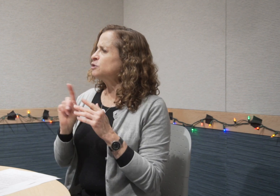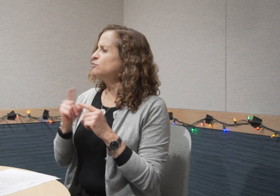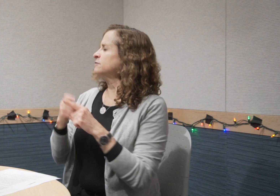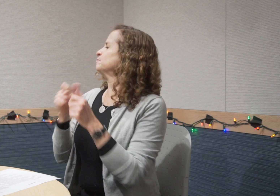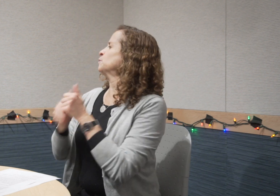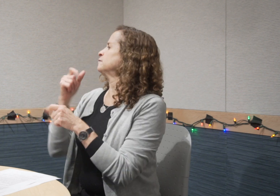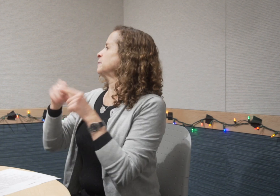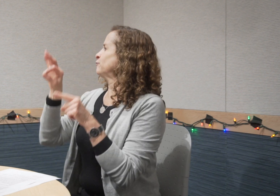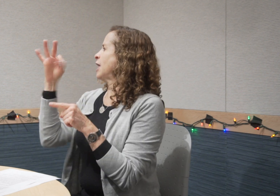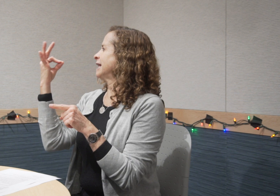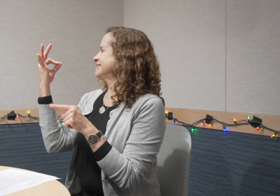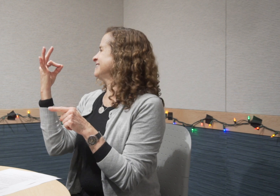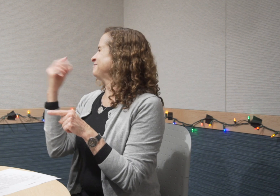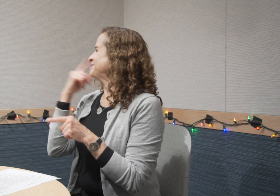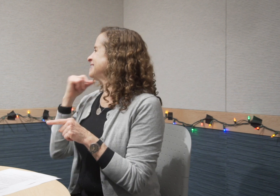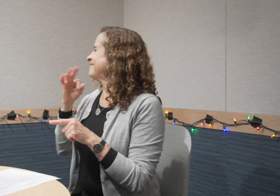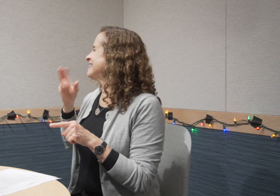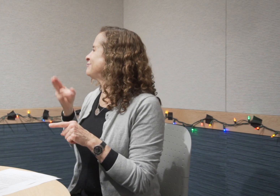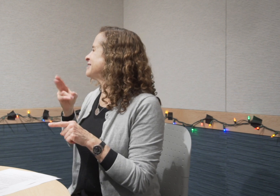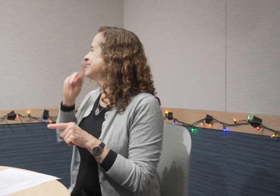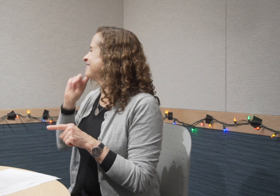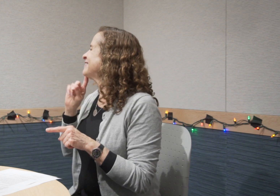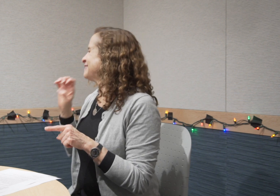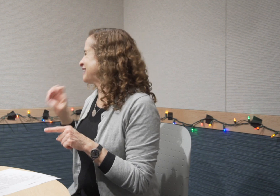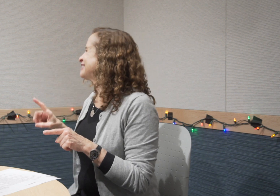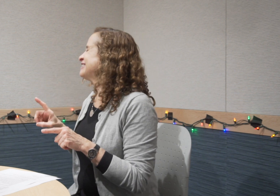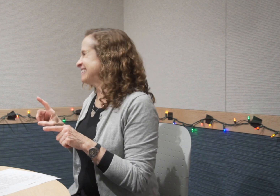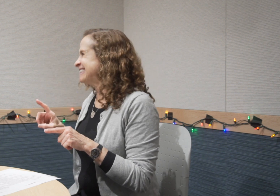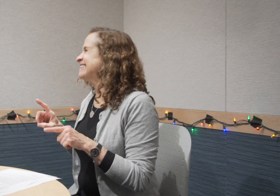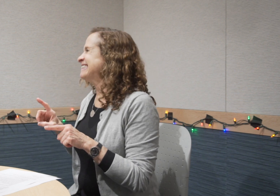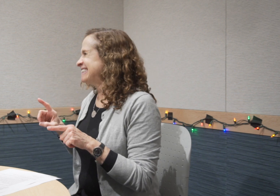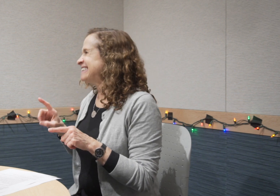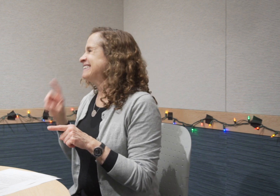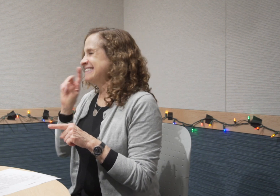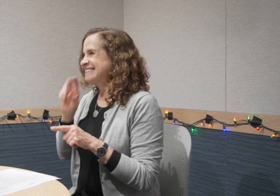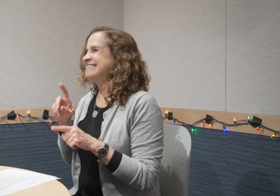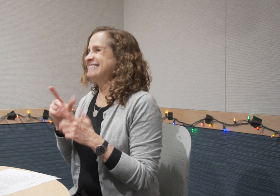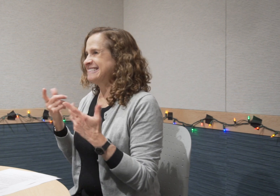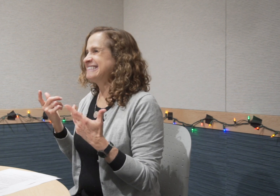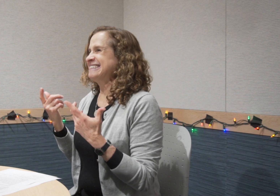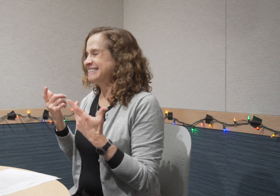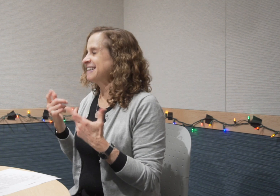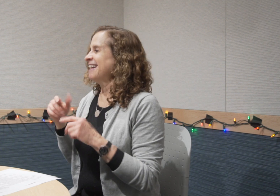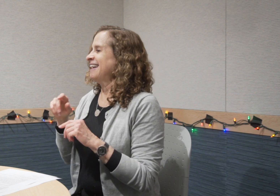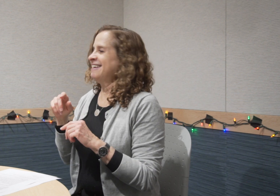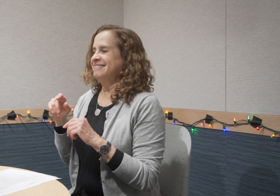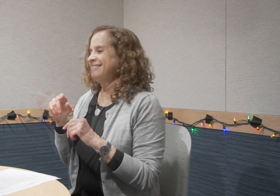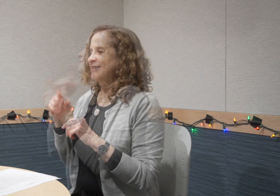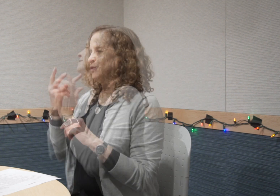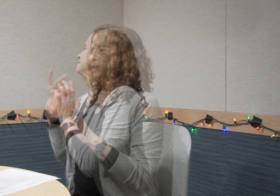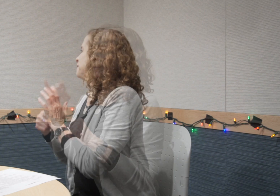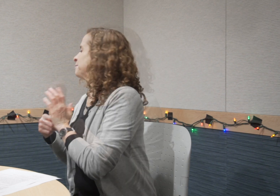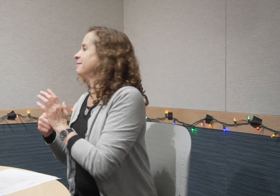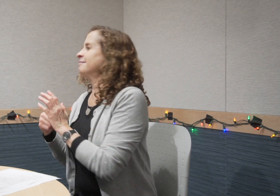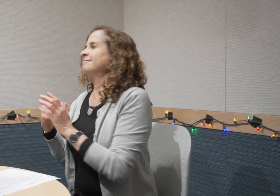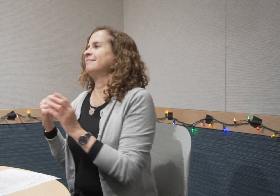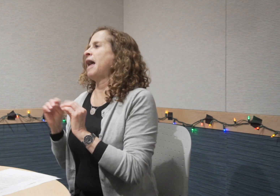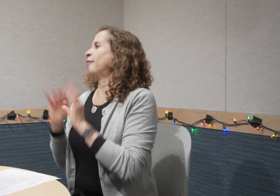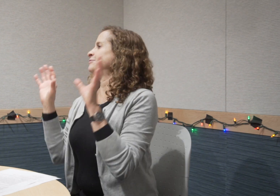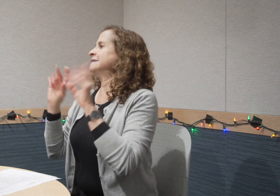Because our origins are from France, Sure. because of the history of deaf education here in the United States. American and British Sign Language